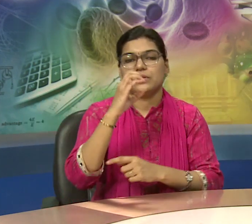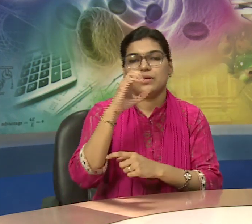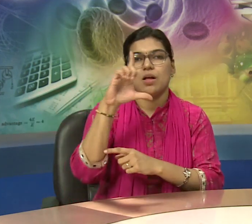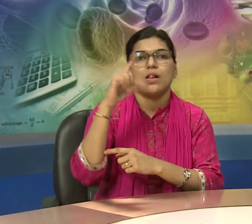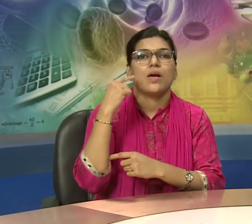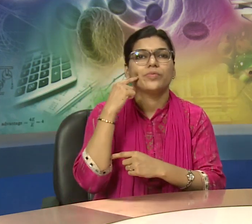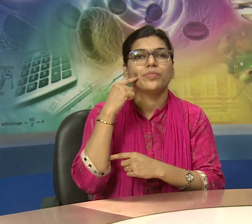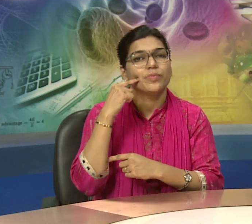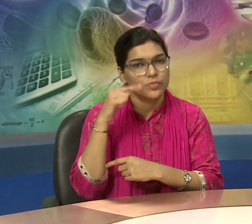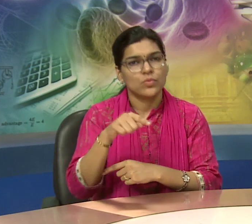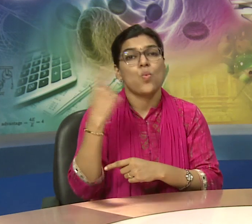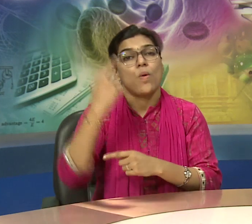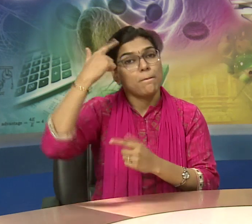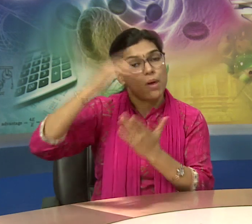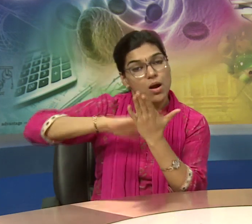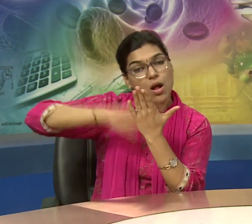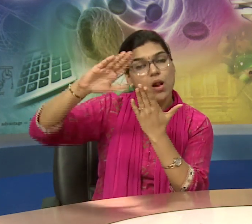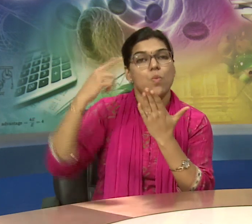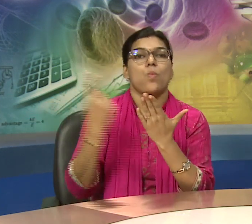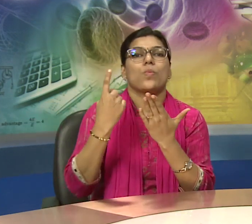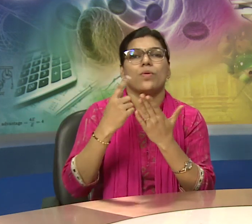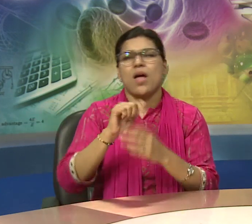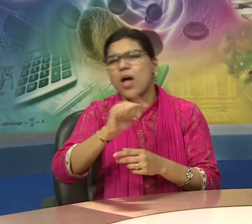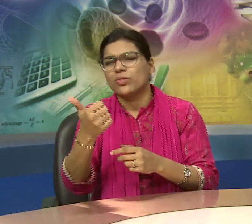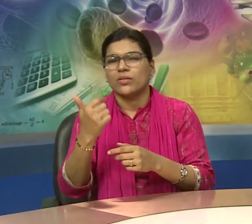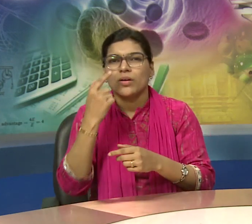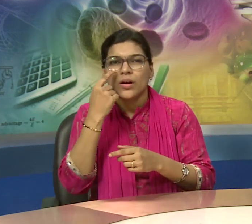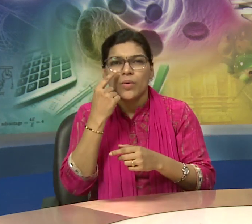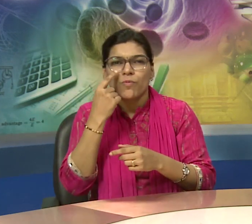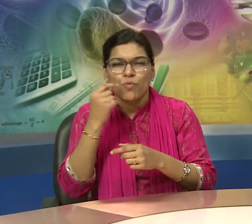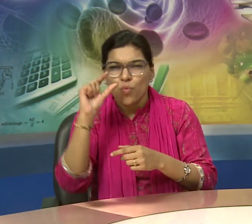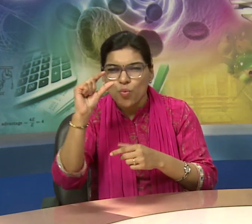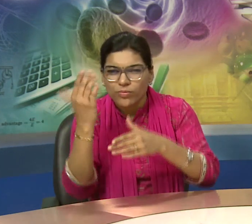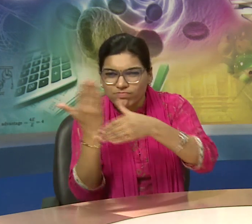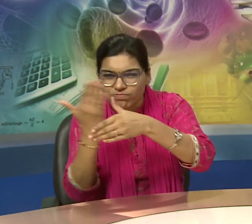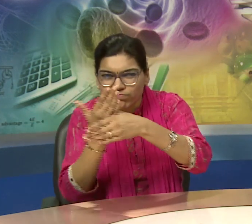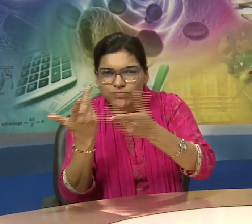In short, we call it as CLI. These are the older version